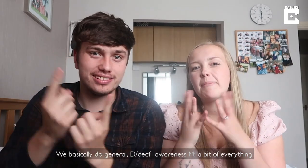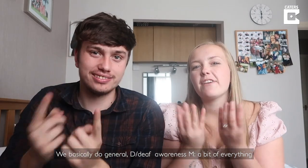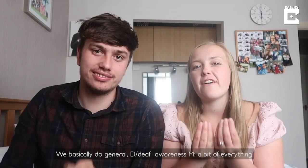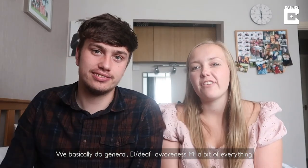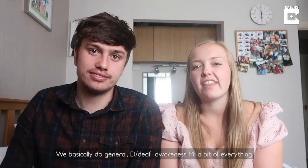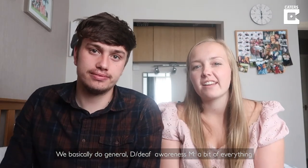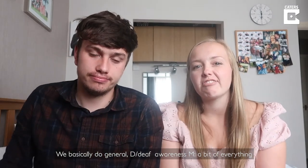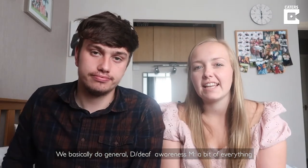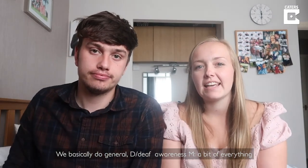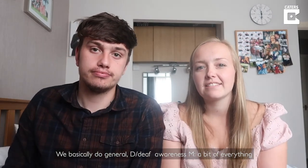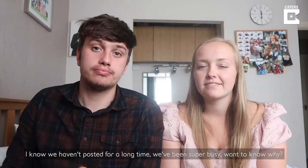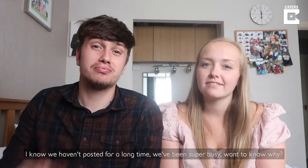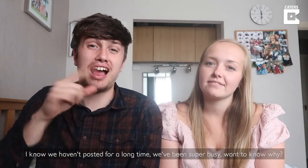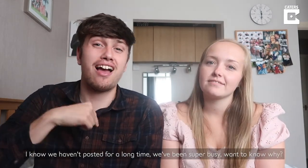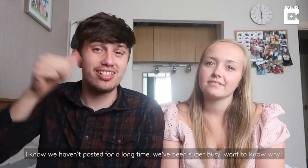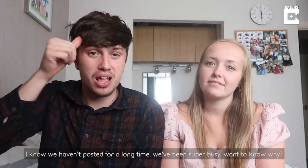Bit of everything, really.